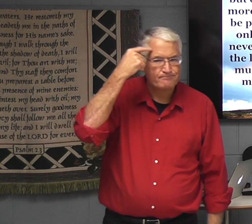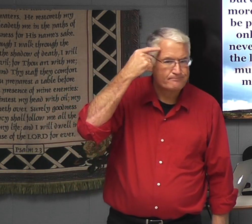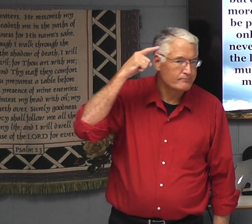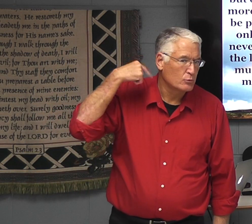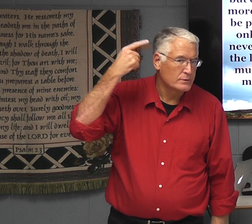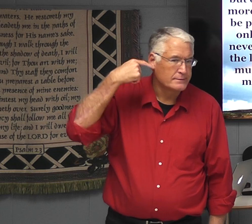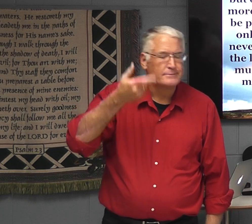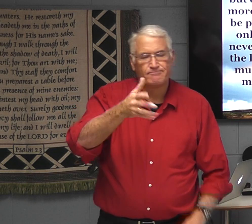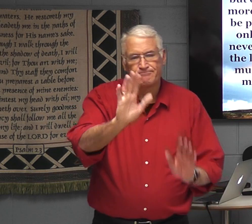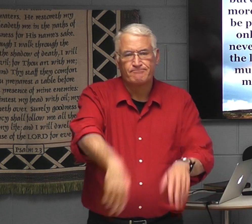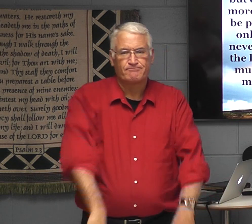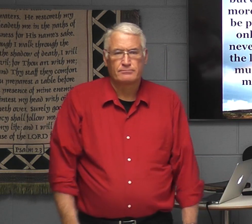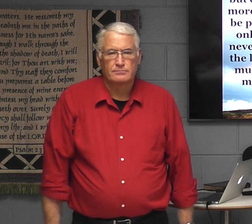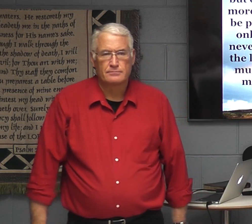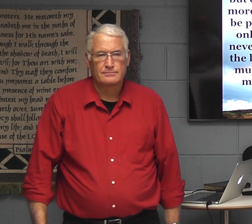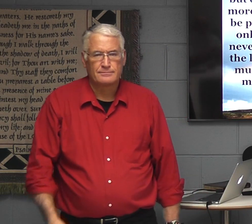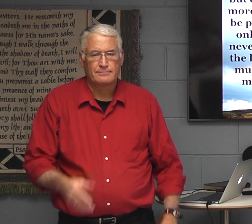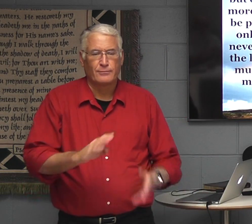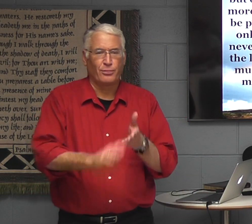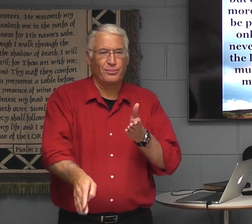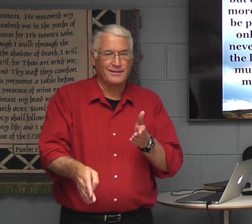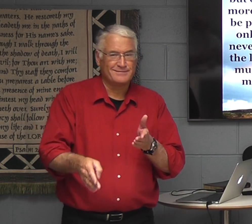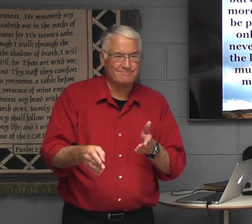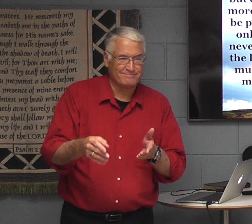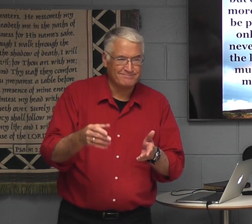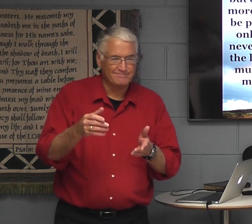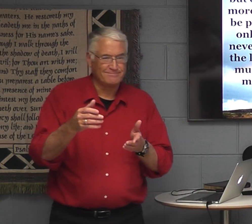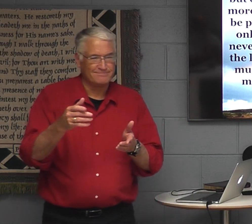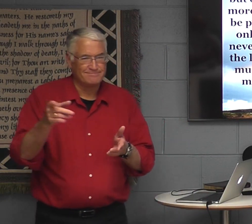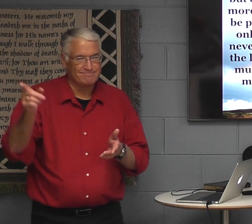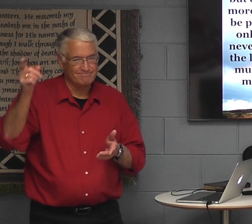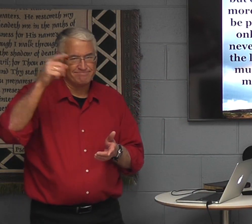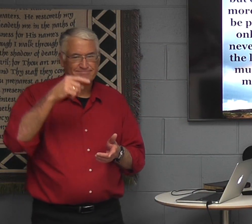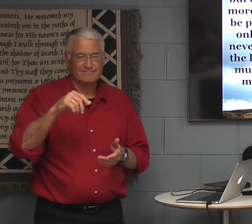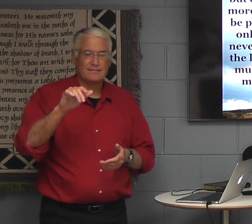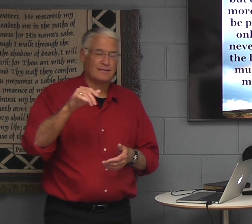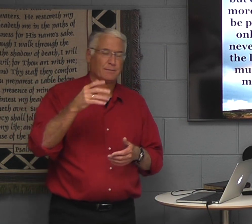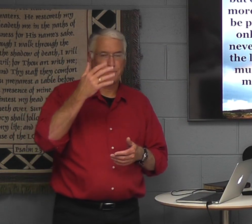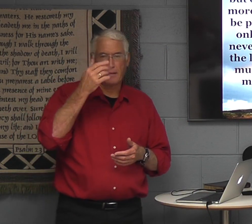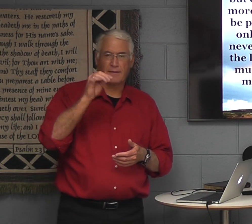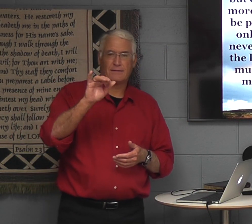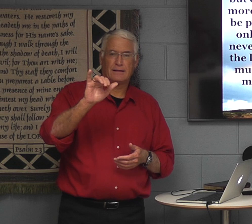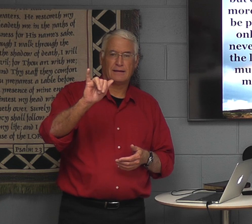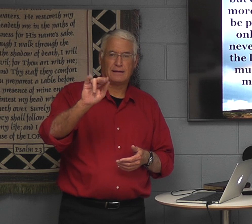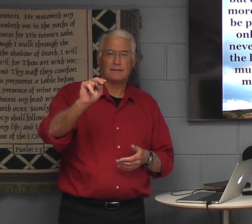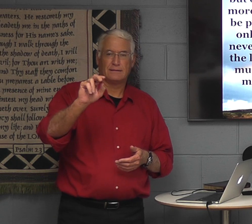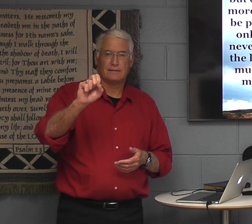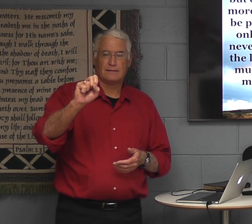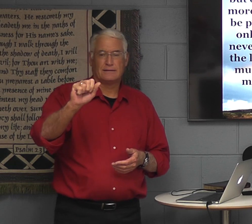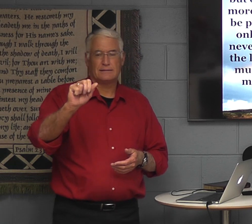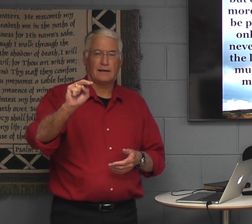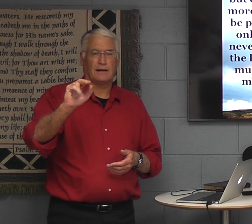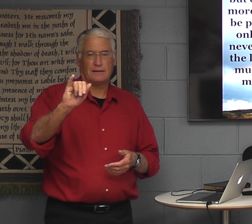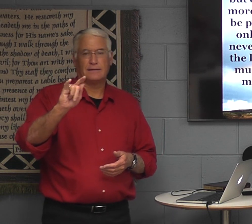why do they tend to not put people to death? Because they said they're crazy. If they're mentally unstable, they're dismissed. If they're